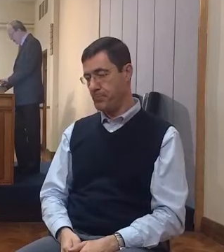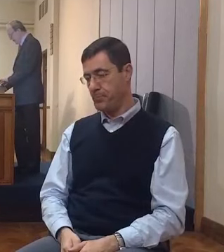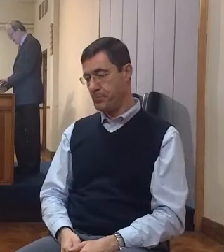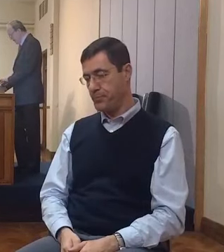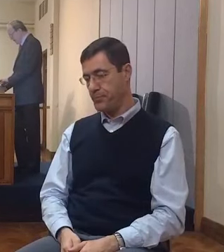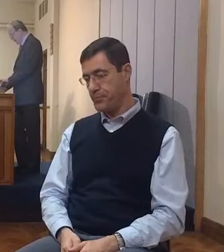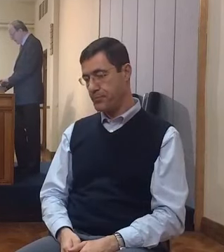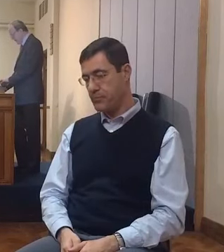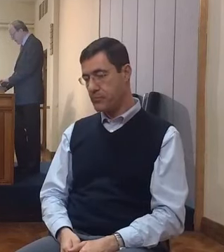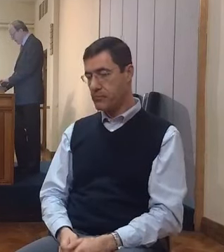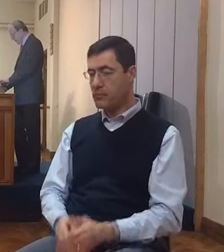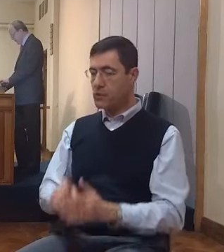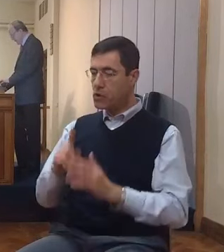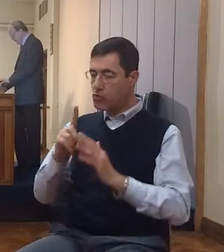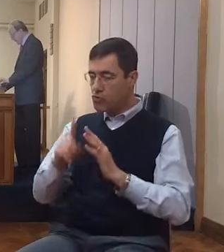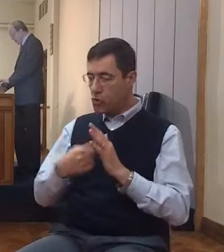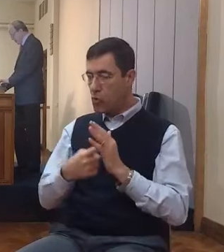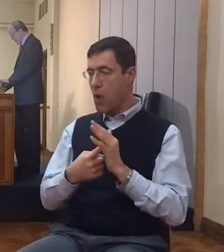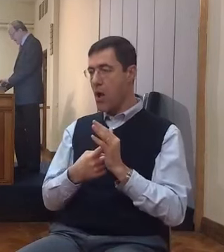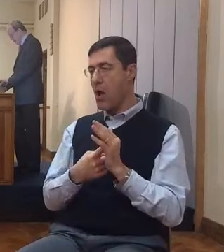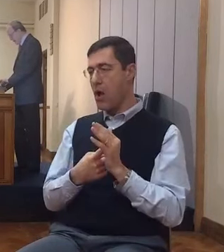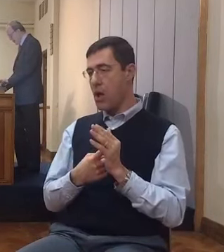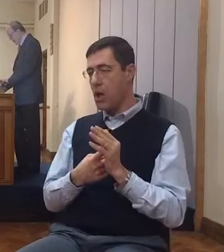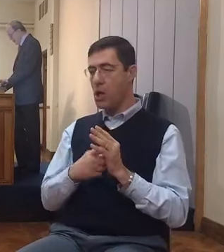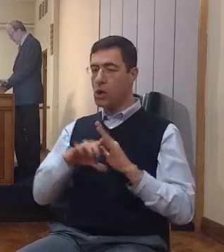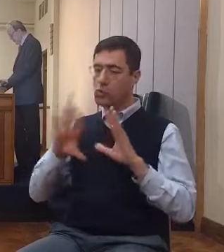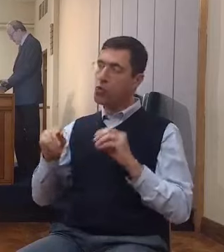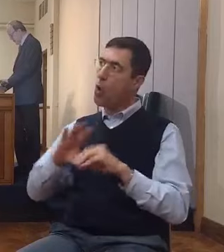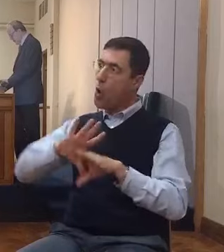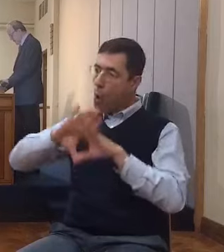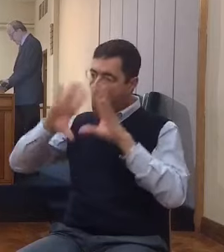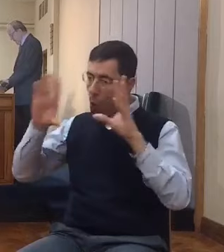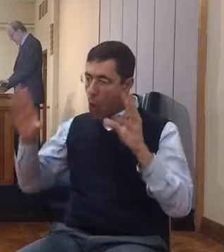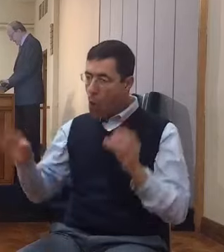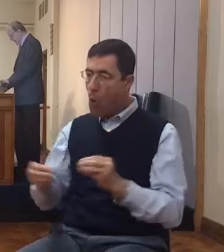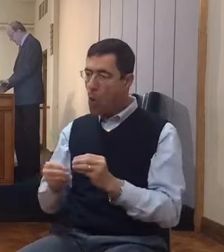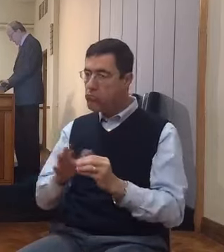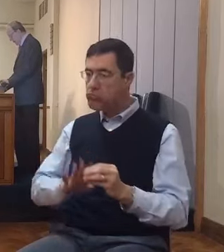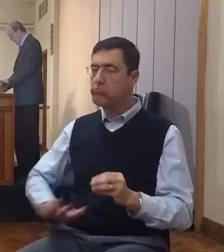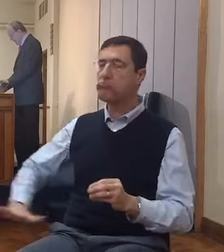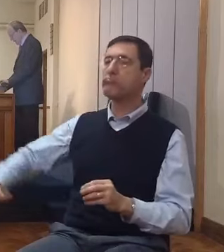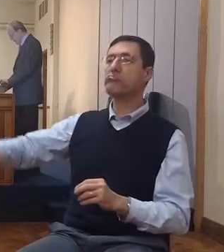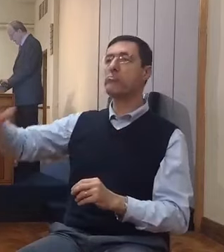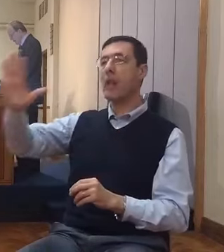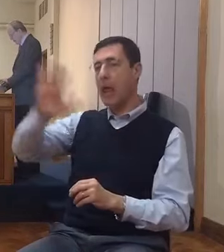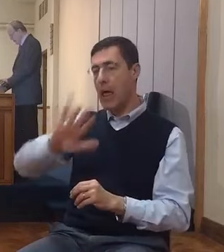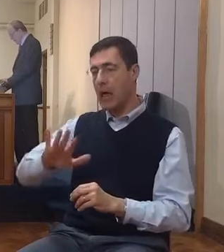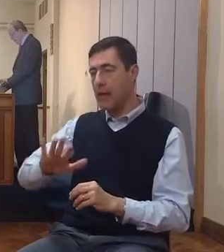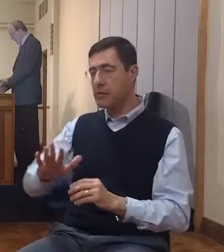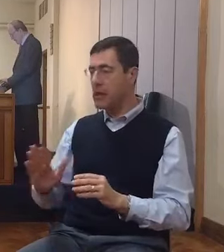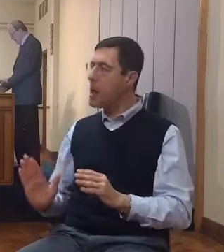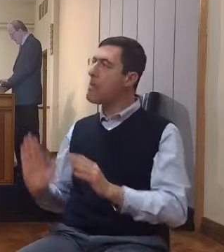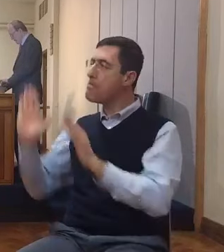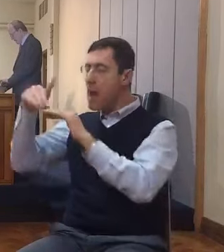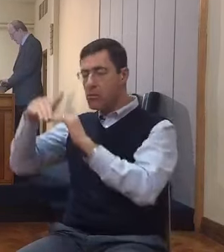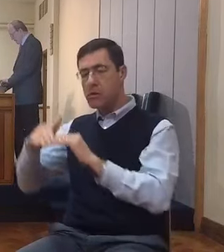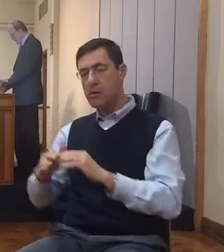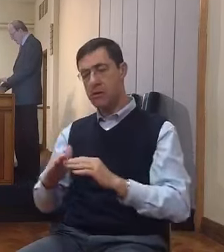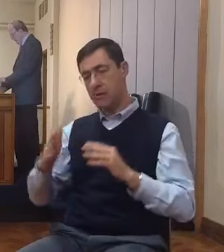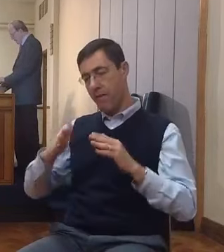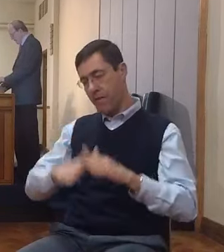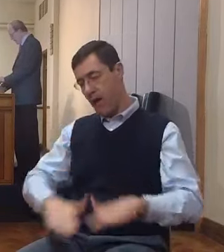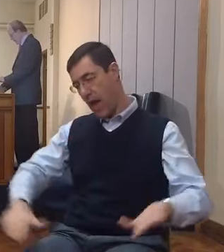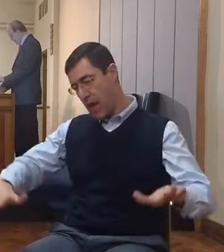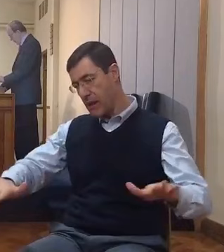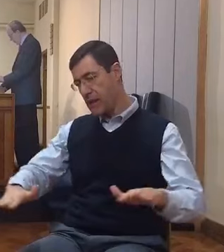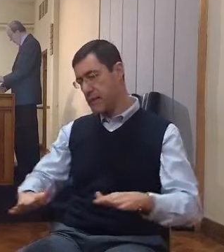and all the south country and all the land of Goshen and the valley of the plain and the mountain of Israel and the